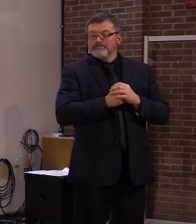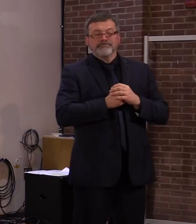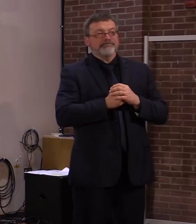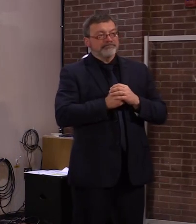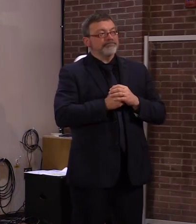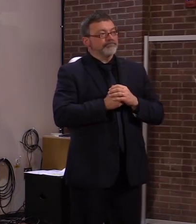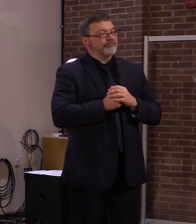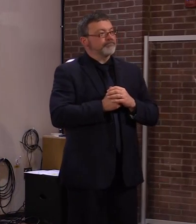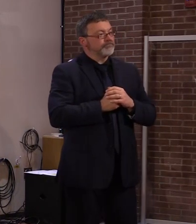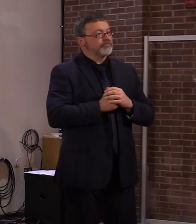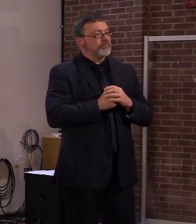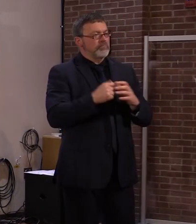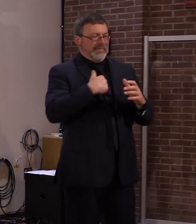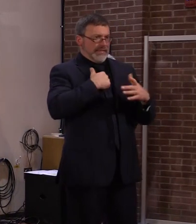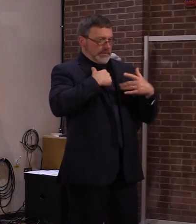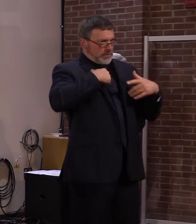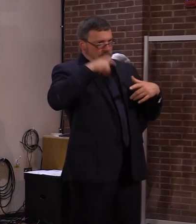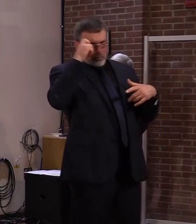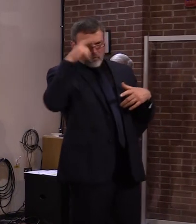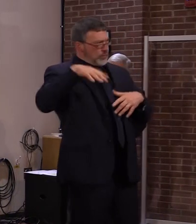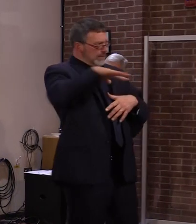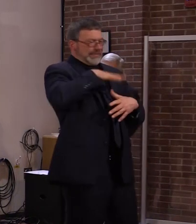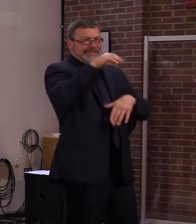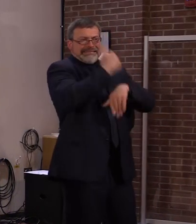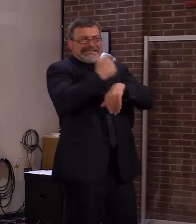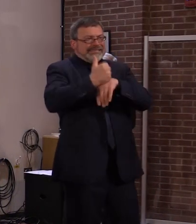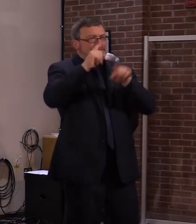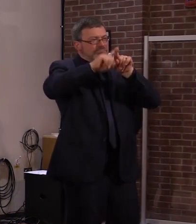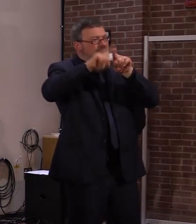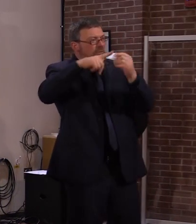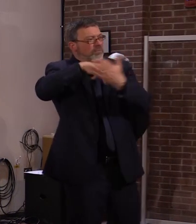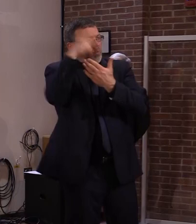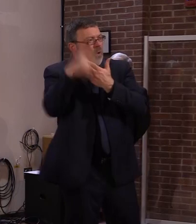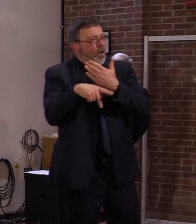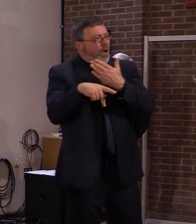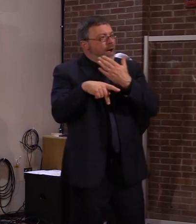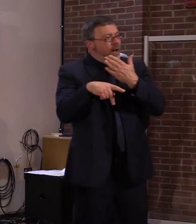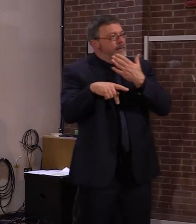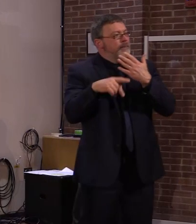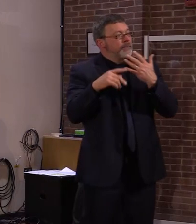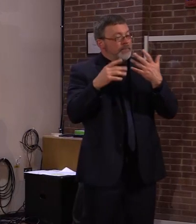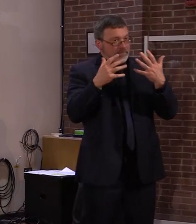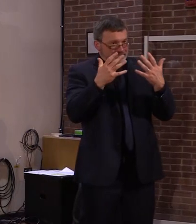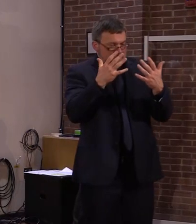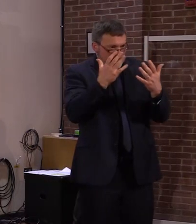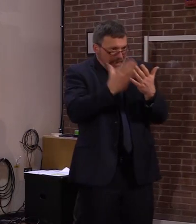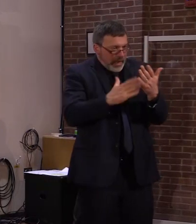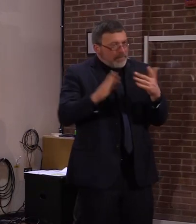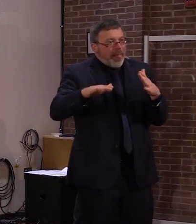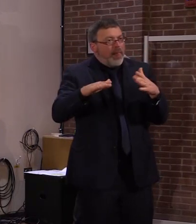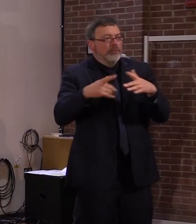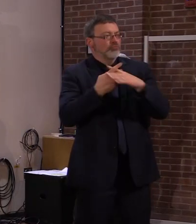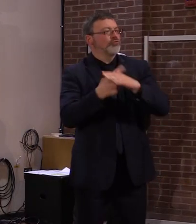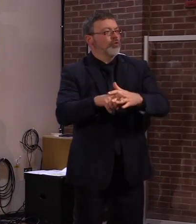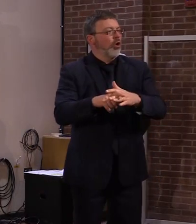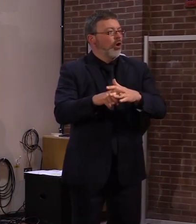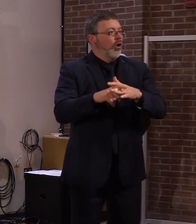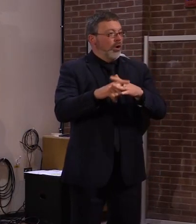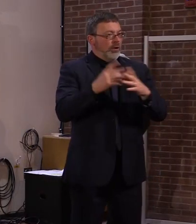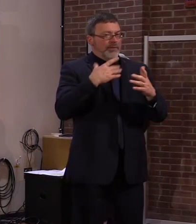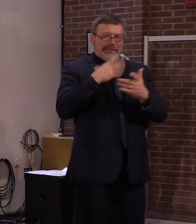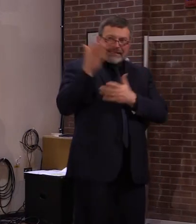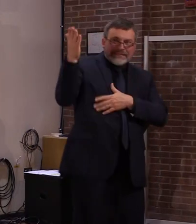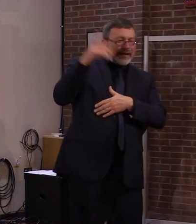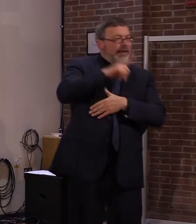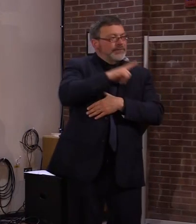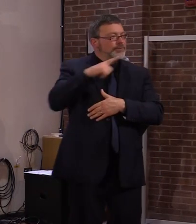that haven't been adopted, we need to reconsider, because again, we need the workforce, we need